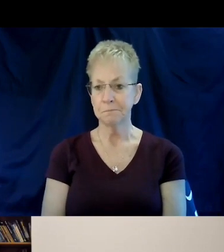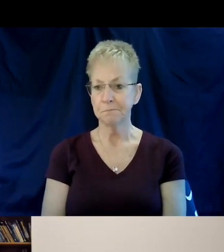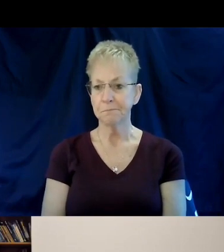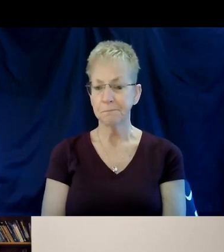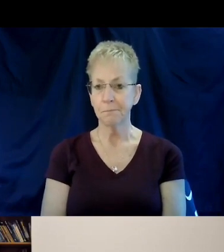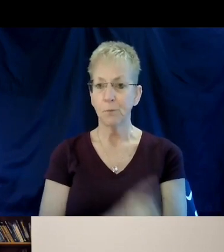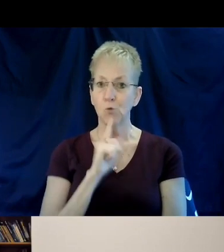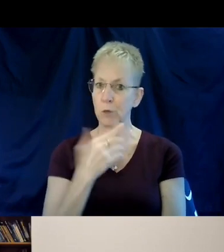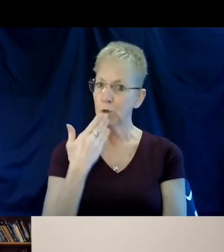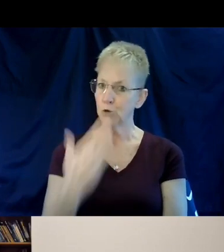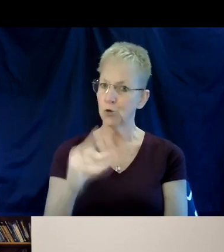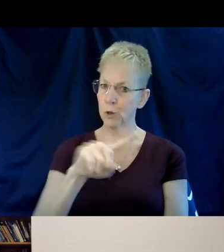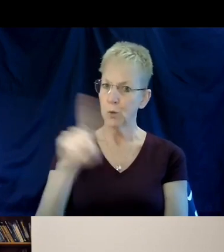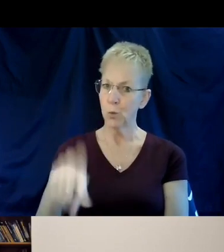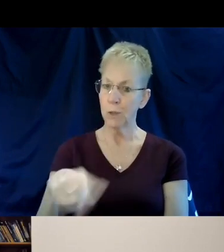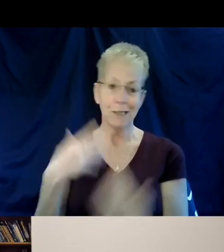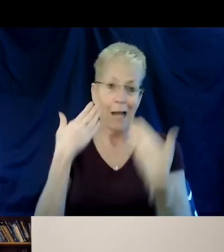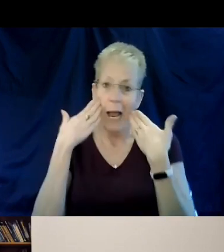really good question. I don't know how.